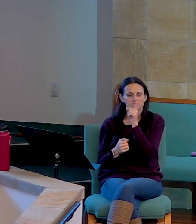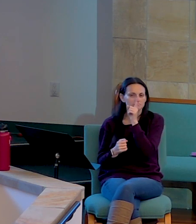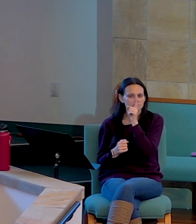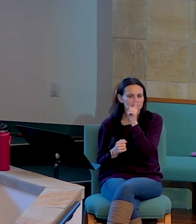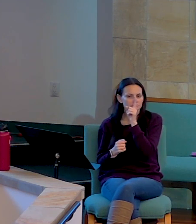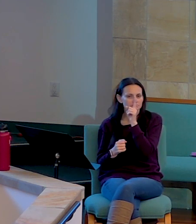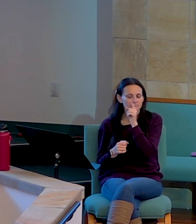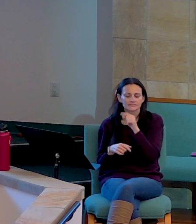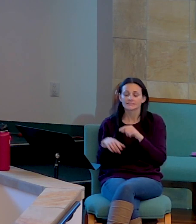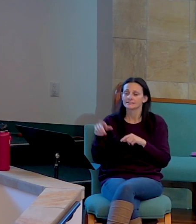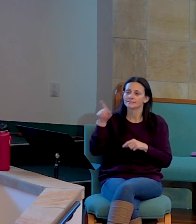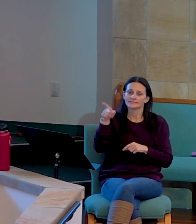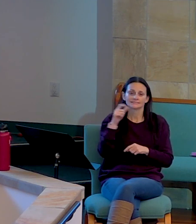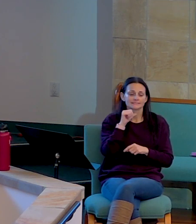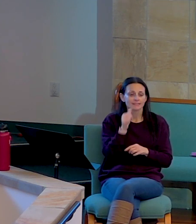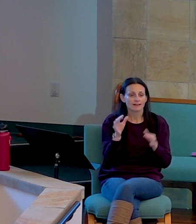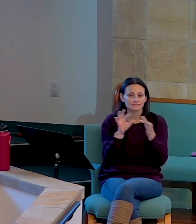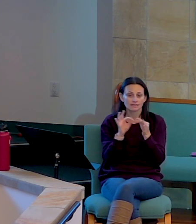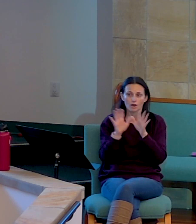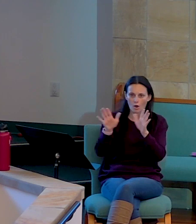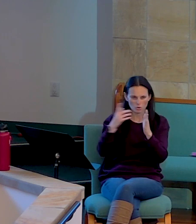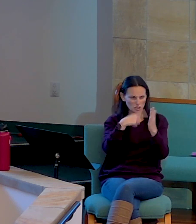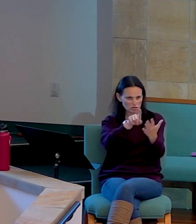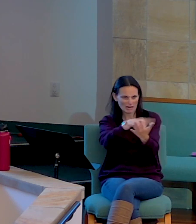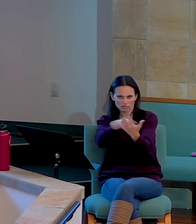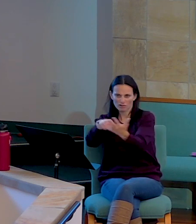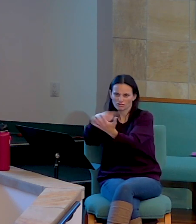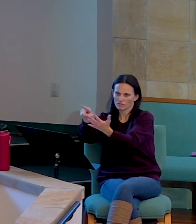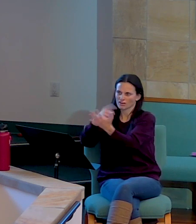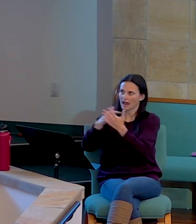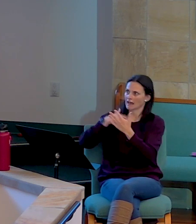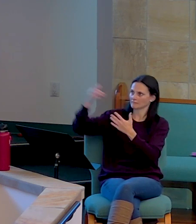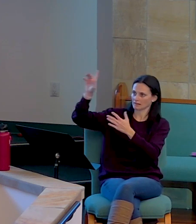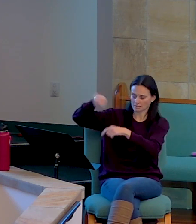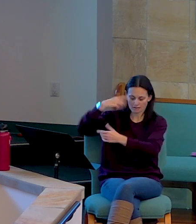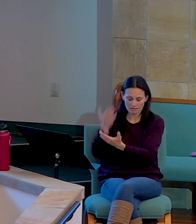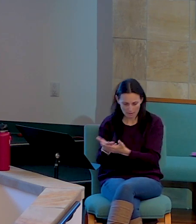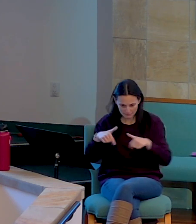is not saying, correct one another as I have come down to correct you.